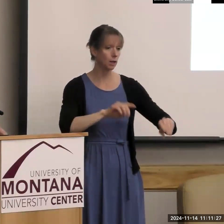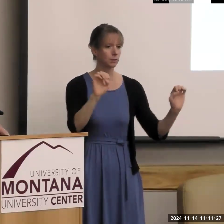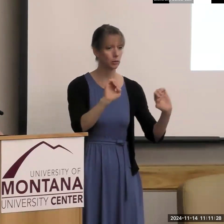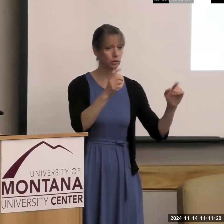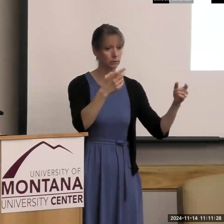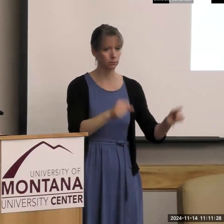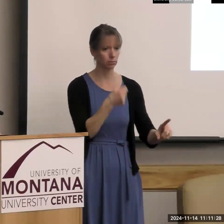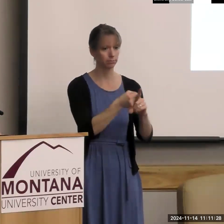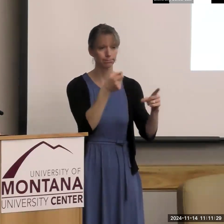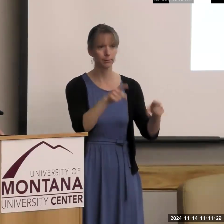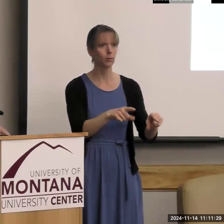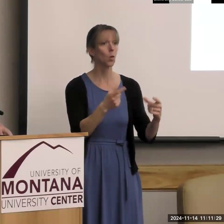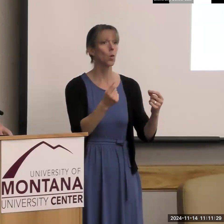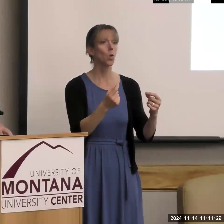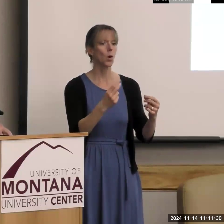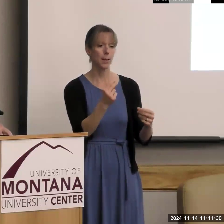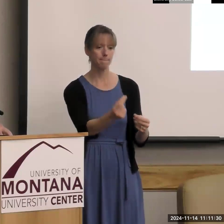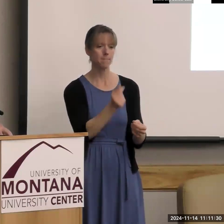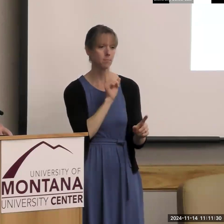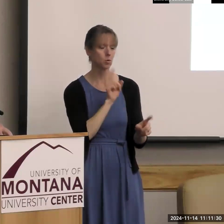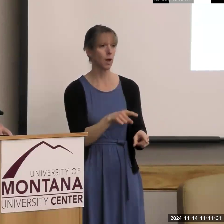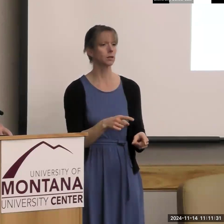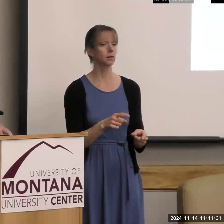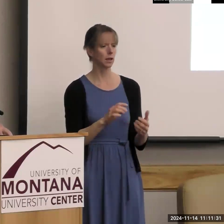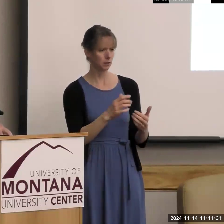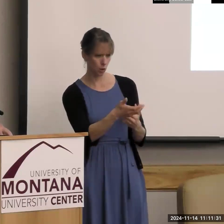that immediate response, and say,